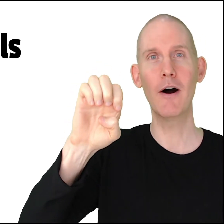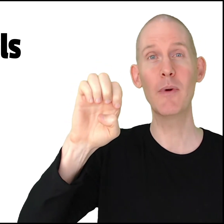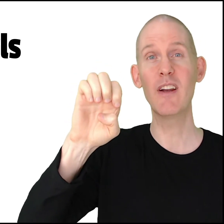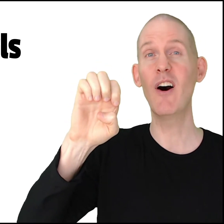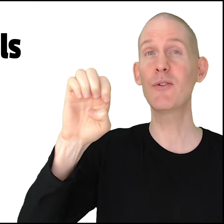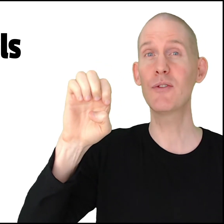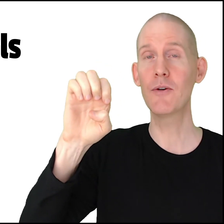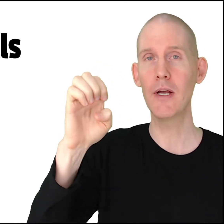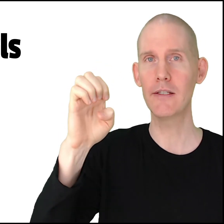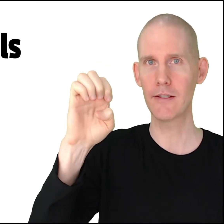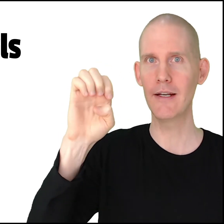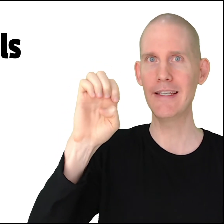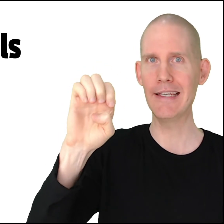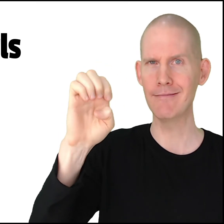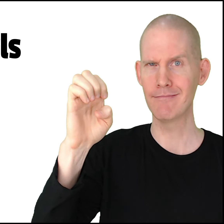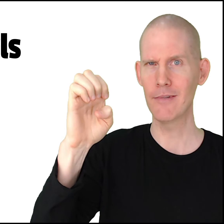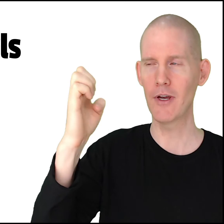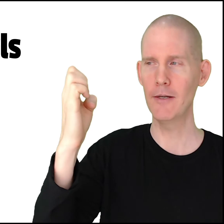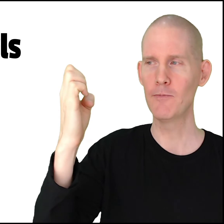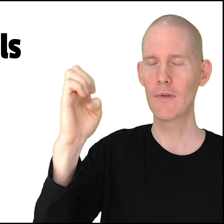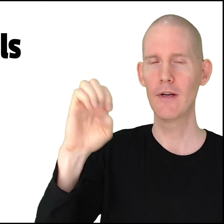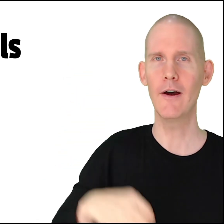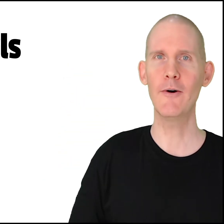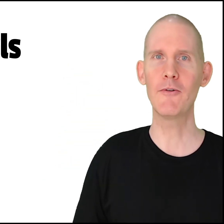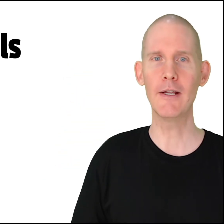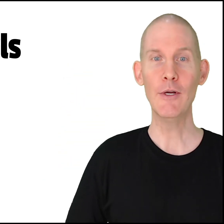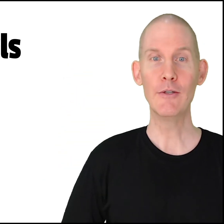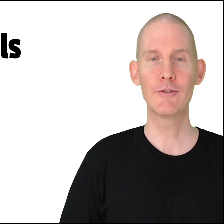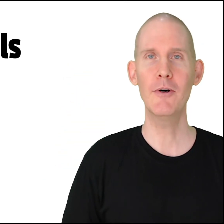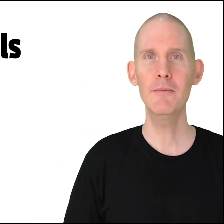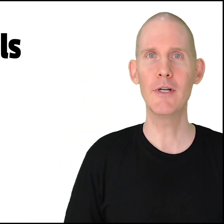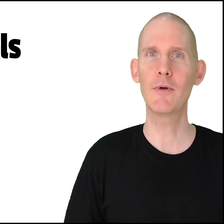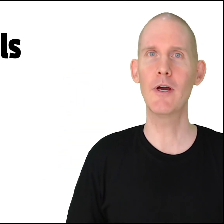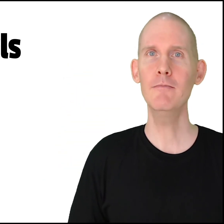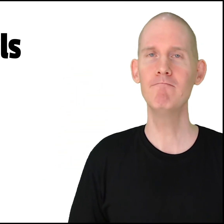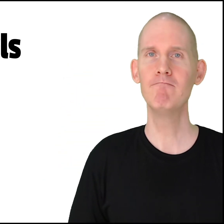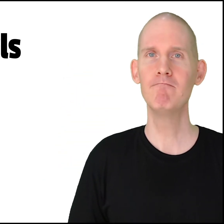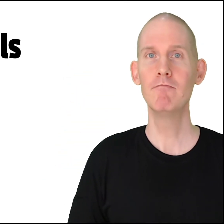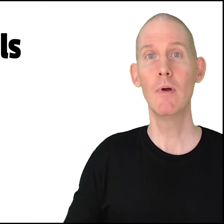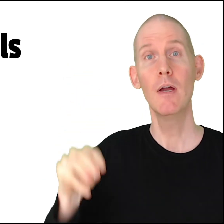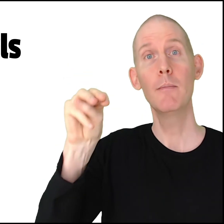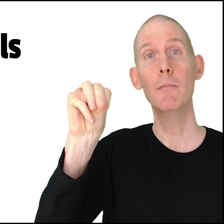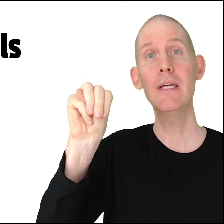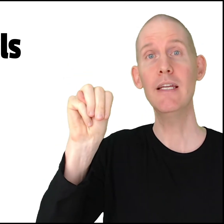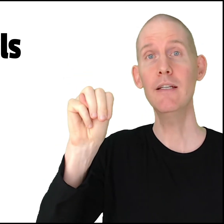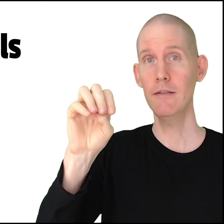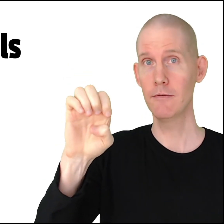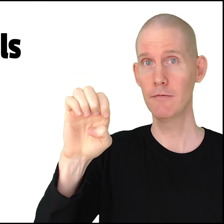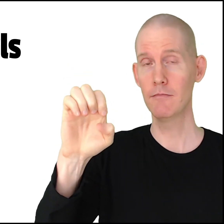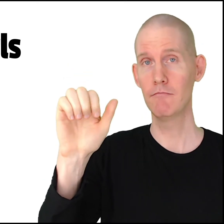common alternate way to sign E, okay? All right, so here we go. Mean